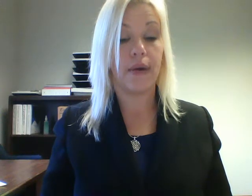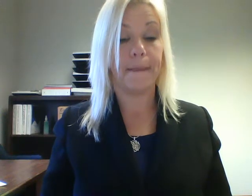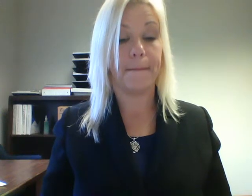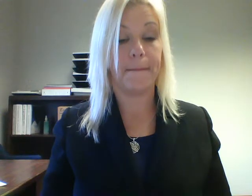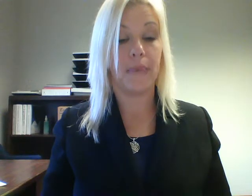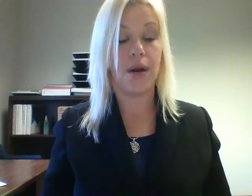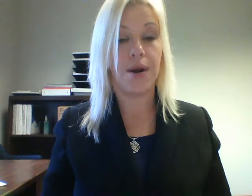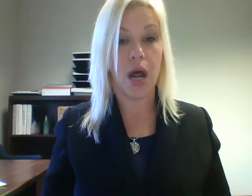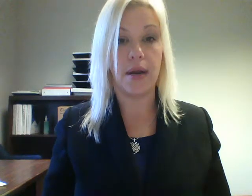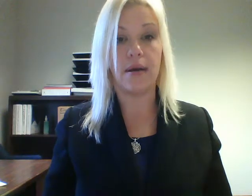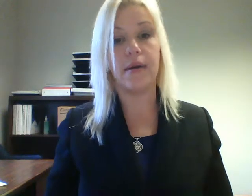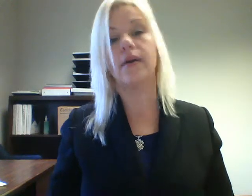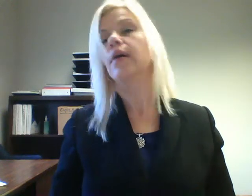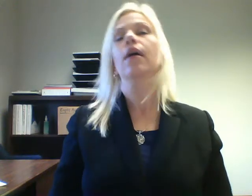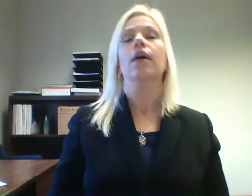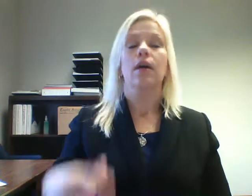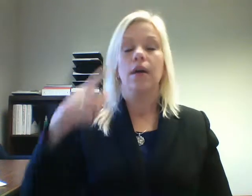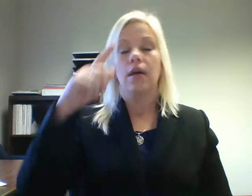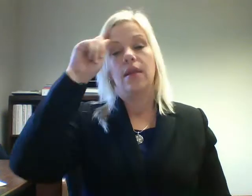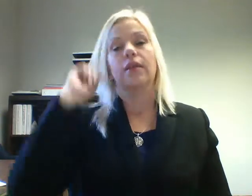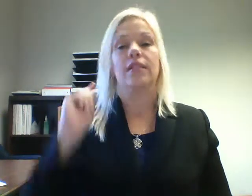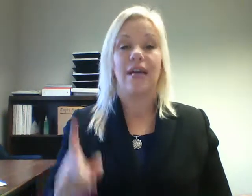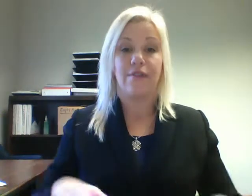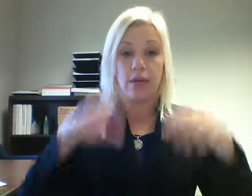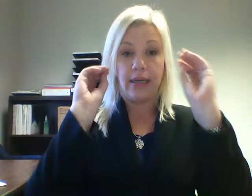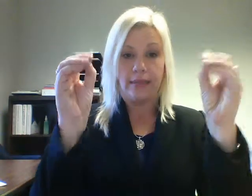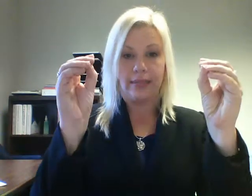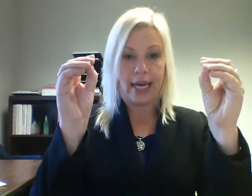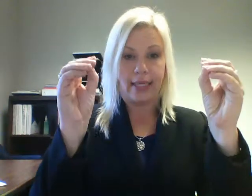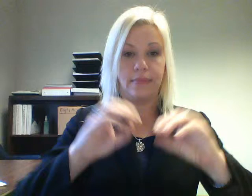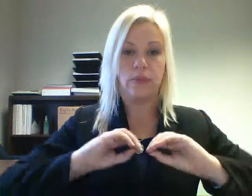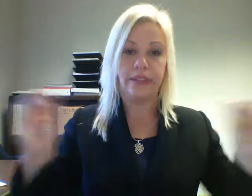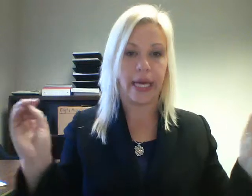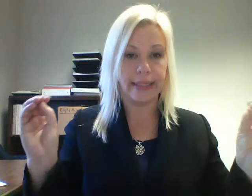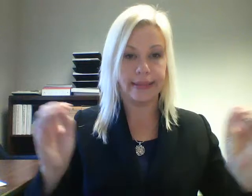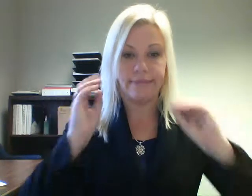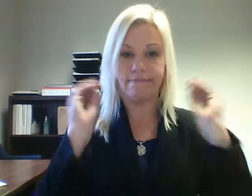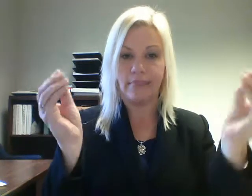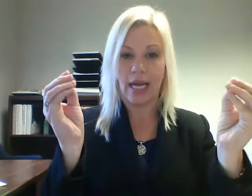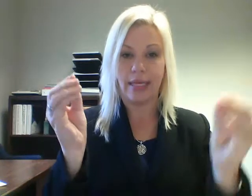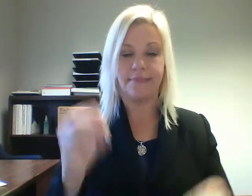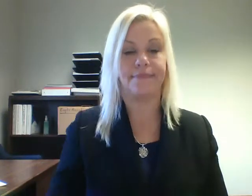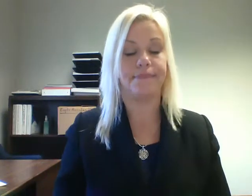Okay, none. The sign for none, none, none, none.